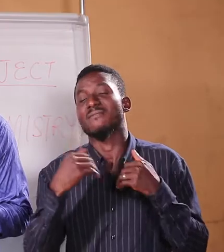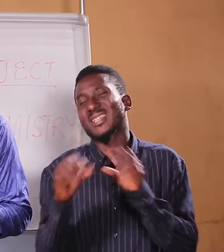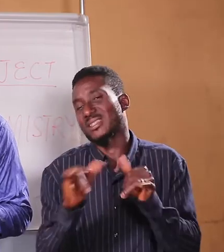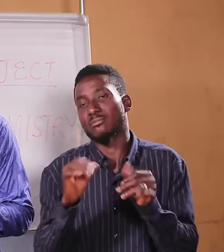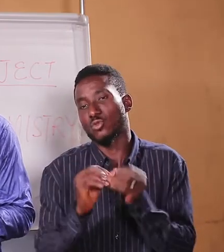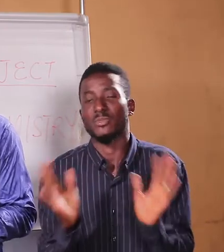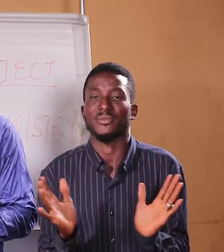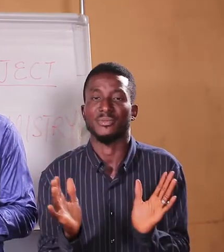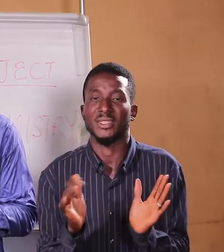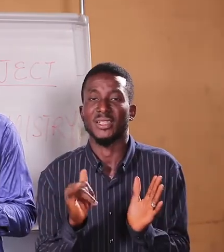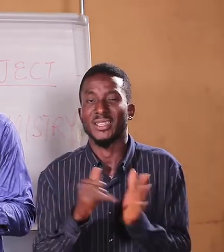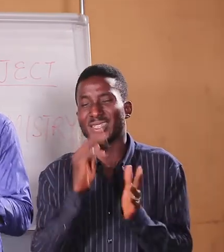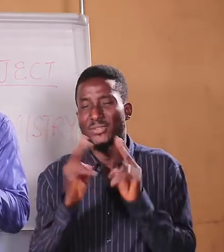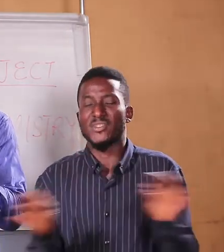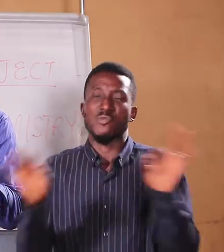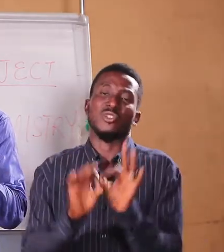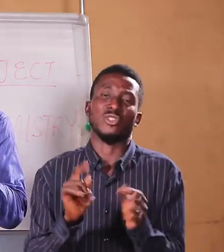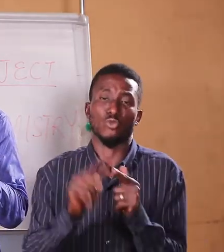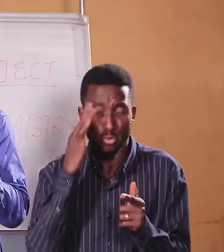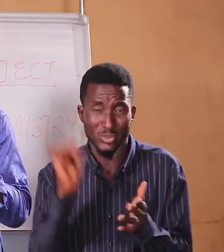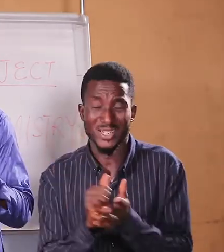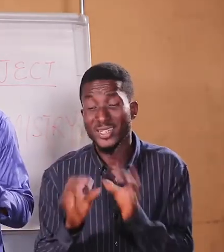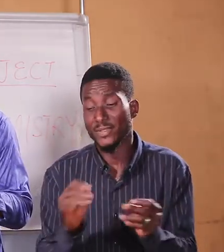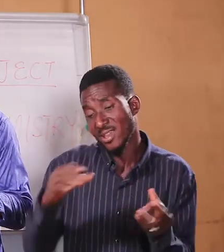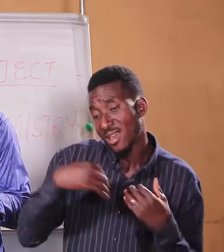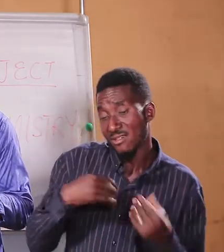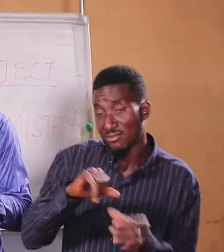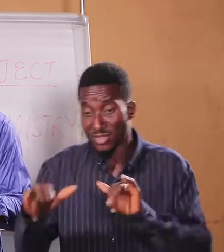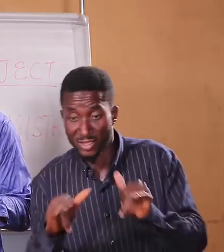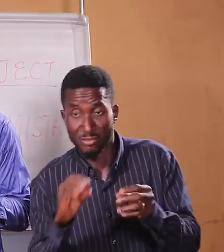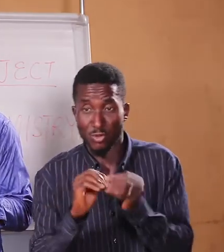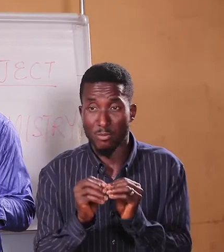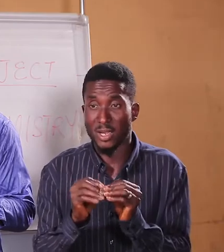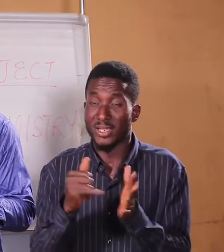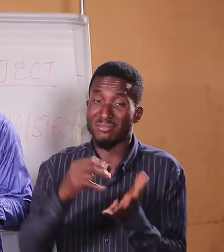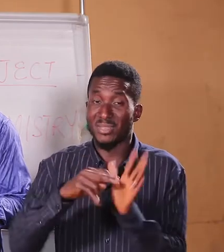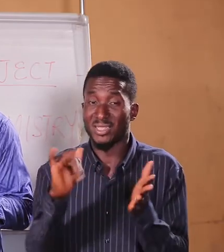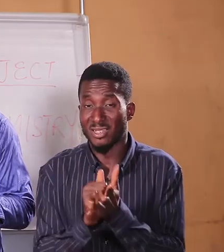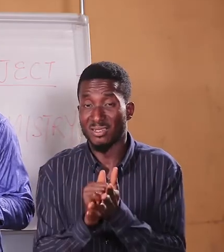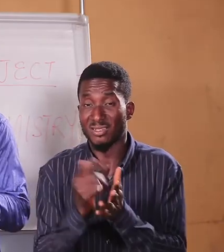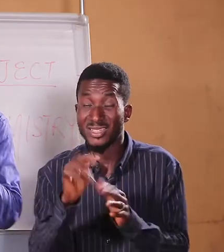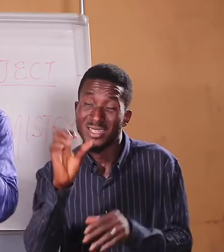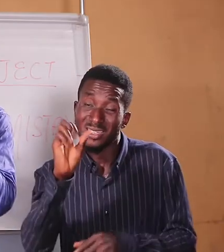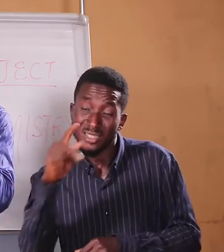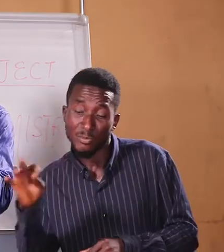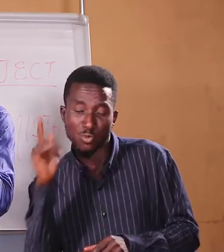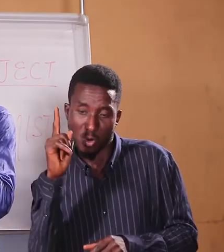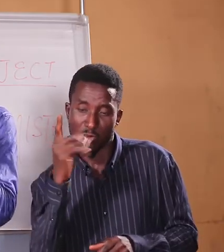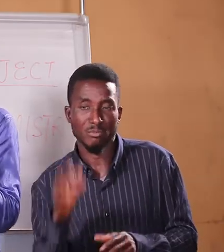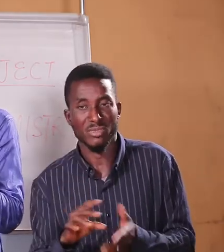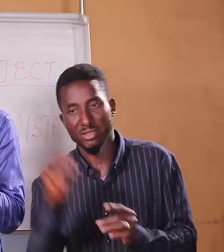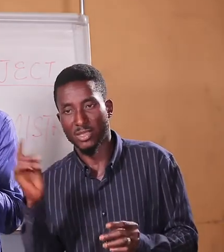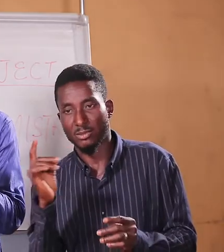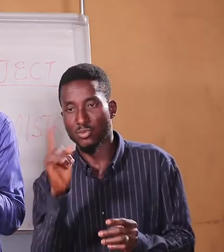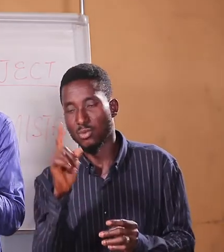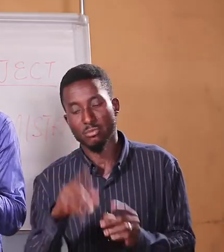quantum numbers. It is very important to note that if they occupy the same orbital, then it means that the spin, one will be spinning up,